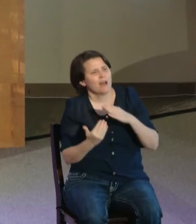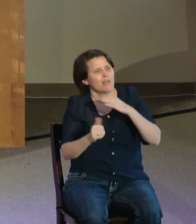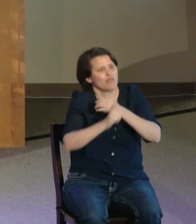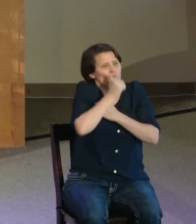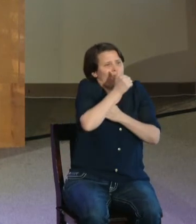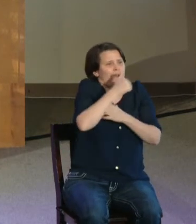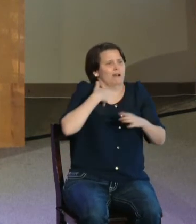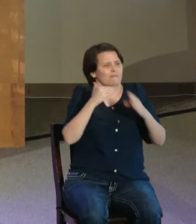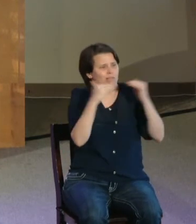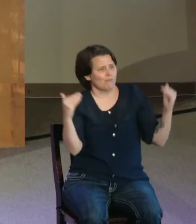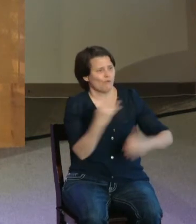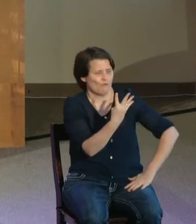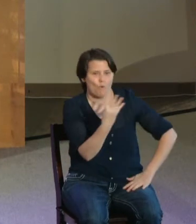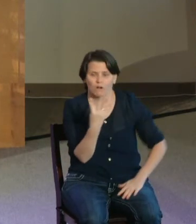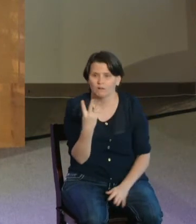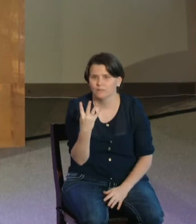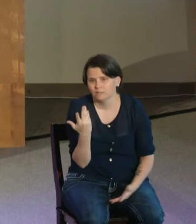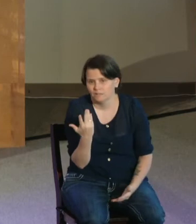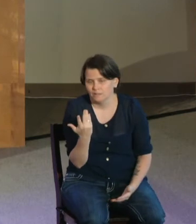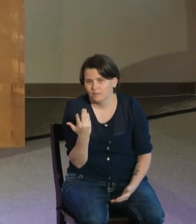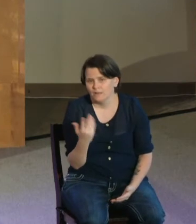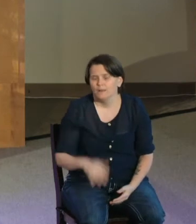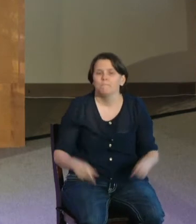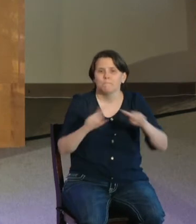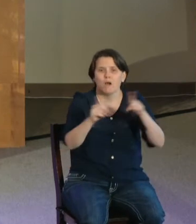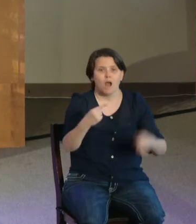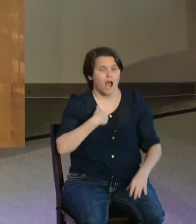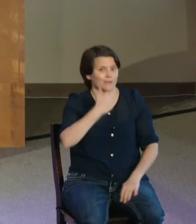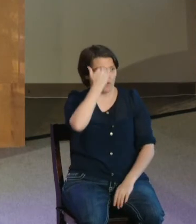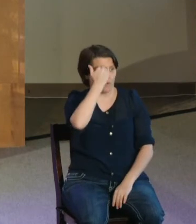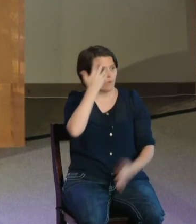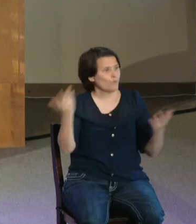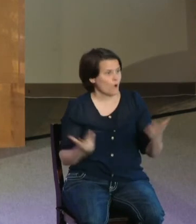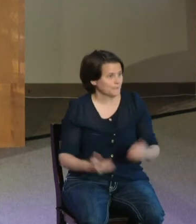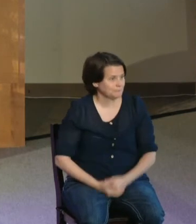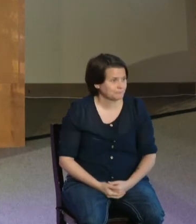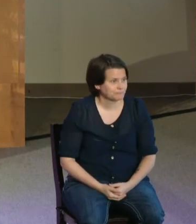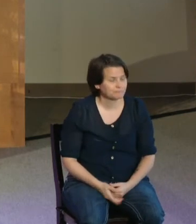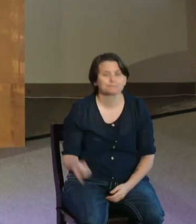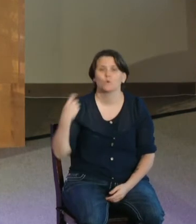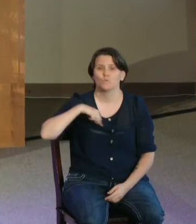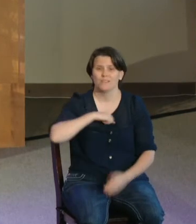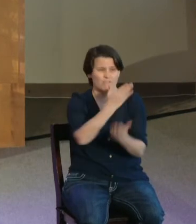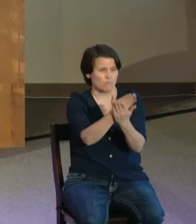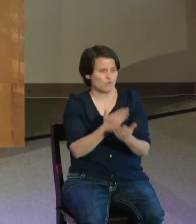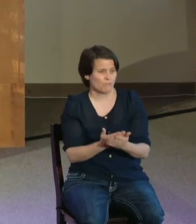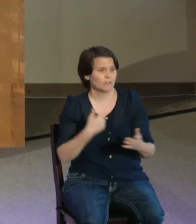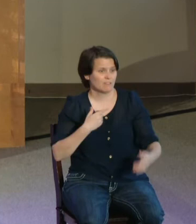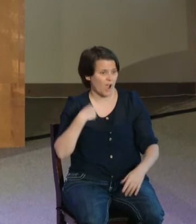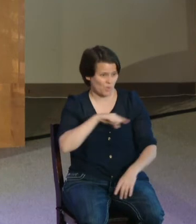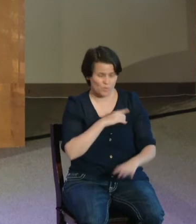assessment. But here's what I do know. We have proven we are resilient. We